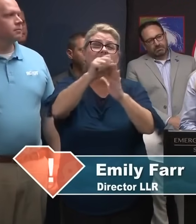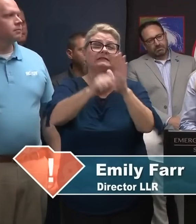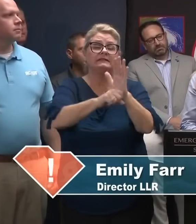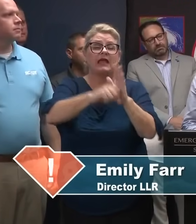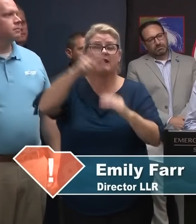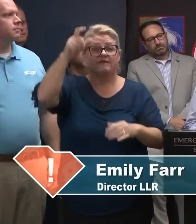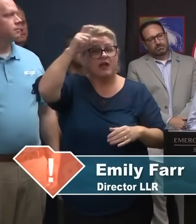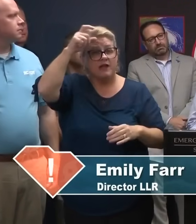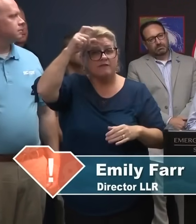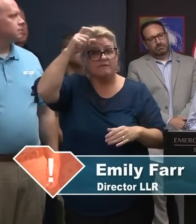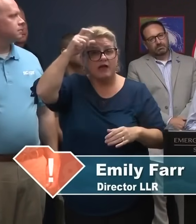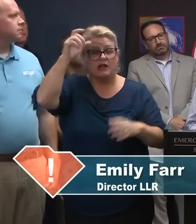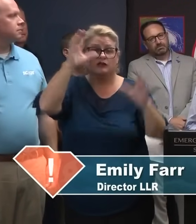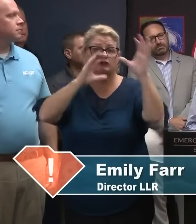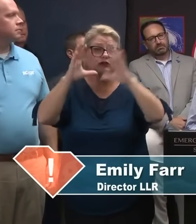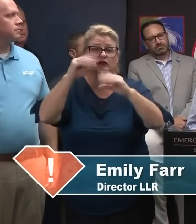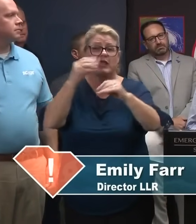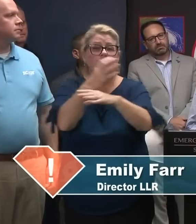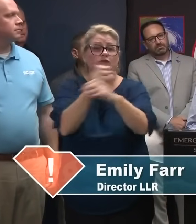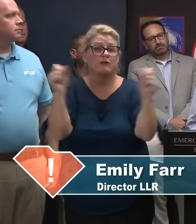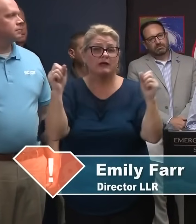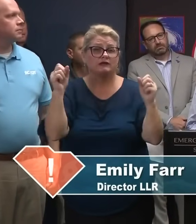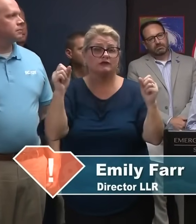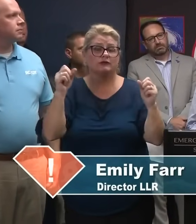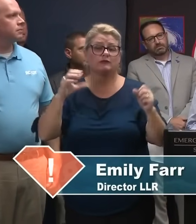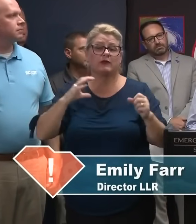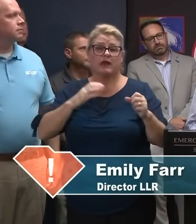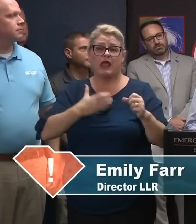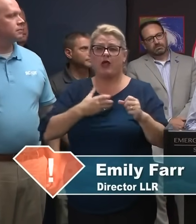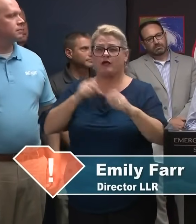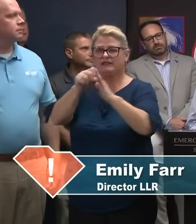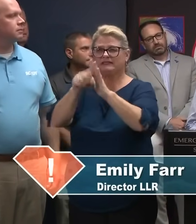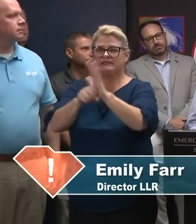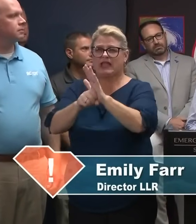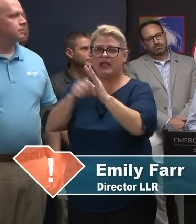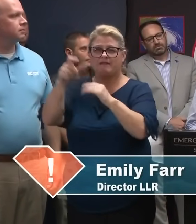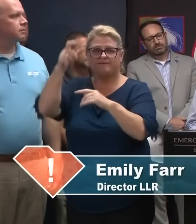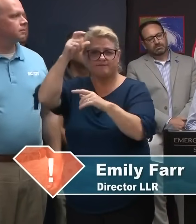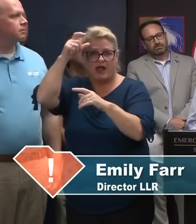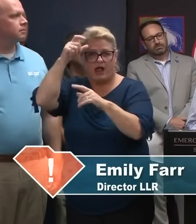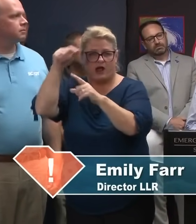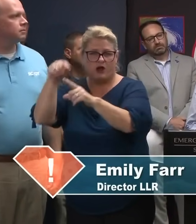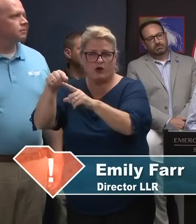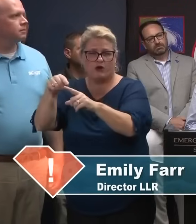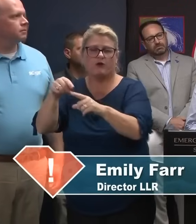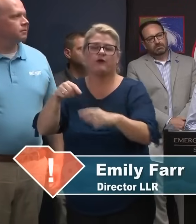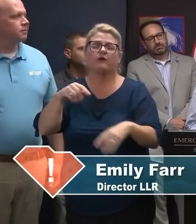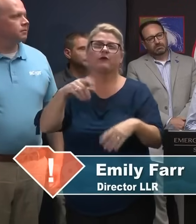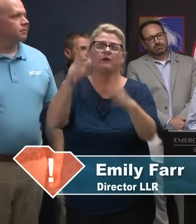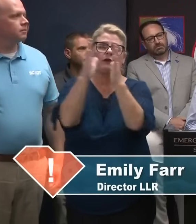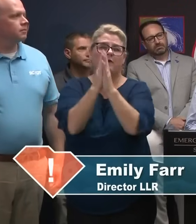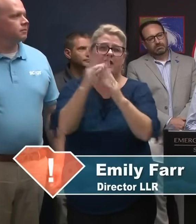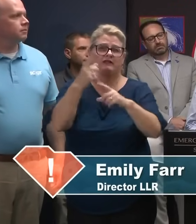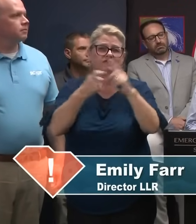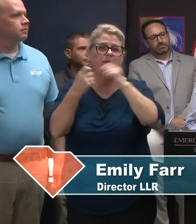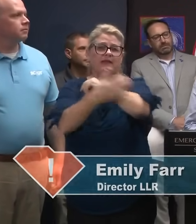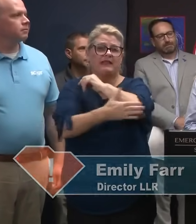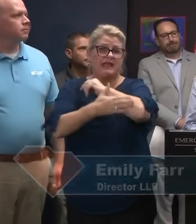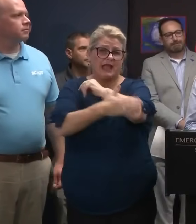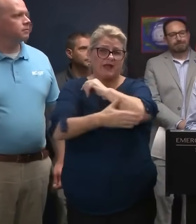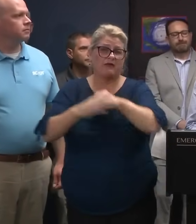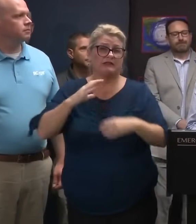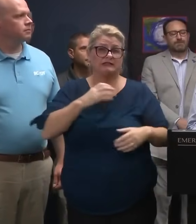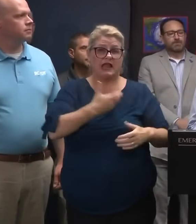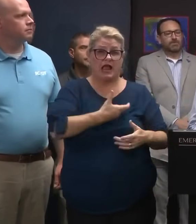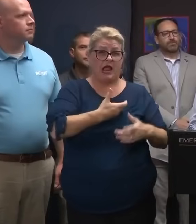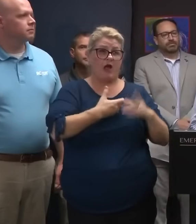and search and rescue efforts organized through our Division of State Fire. In response to requests from the counties, our search and rescue